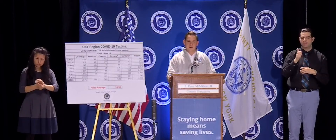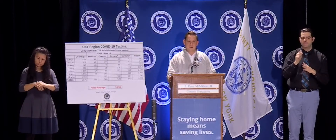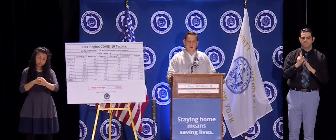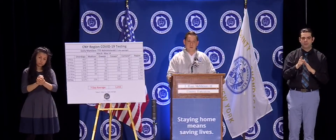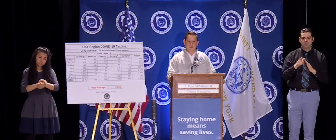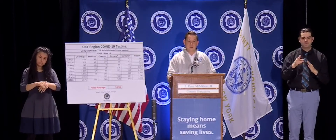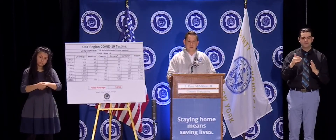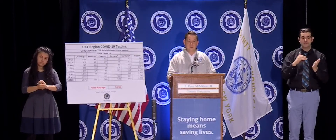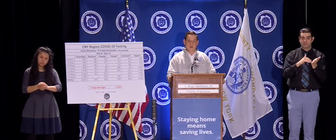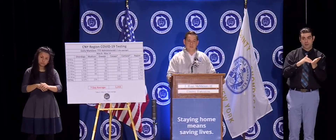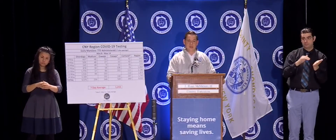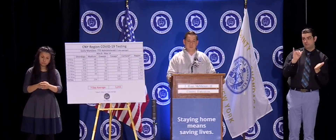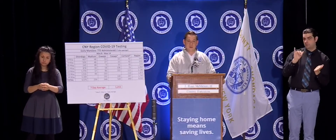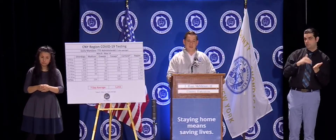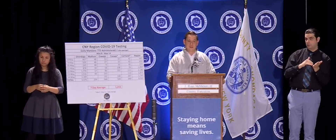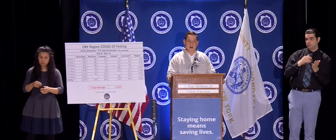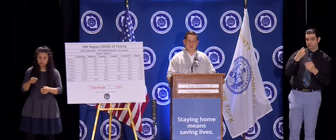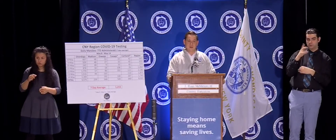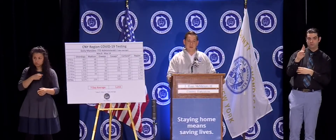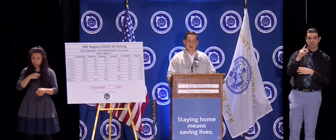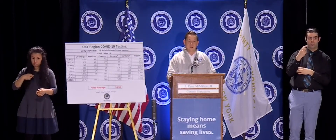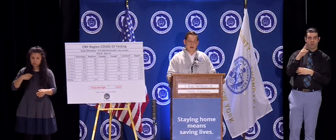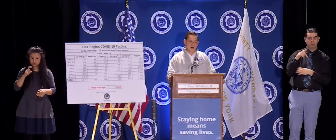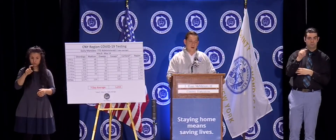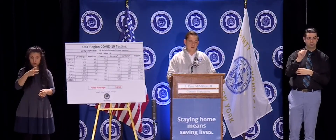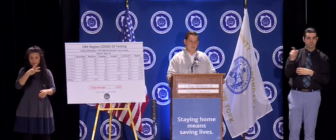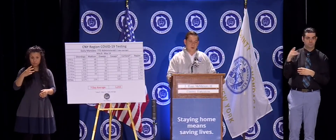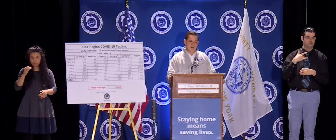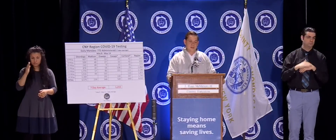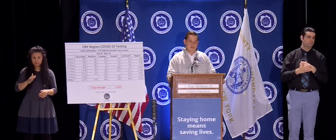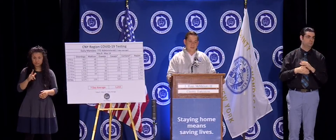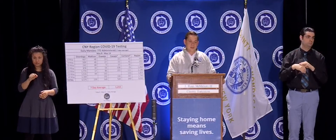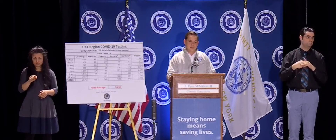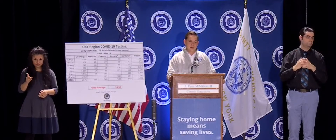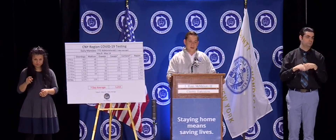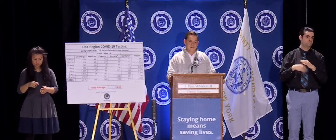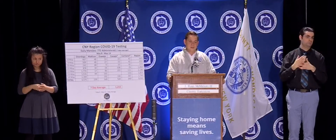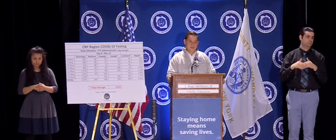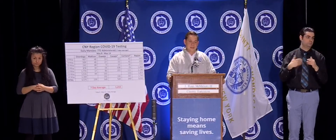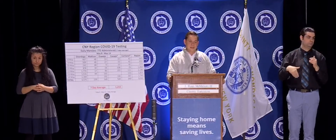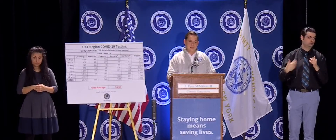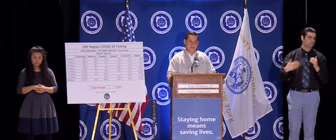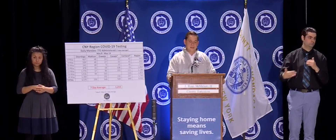then, you know, you'll be in good shape and nice and healthy. But